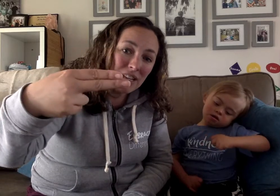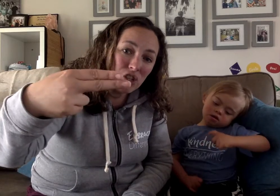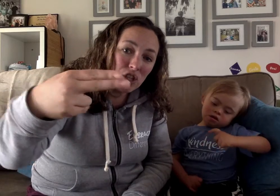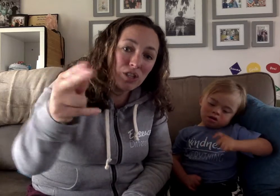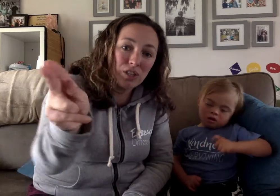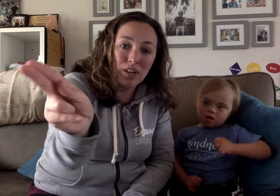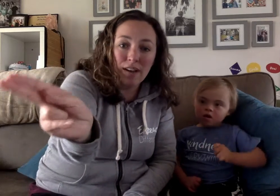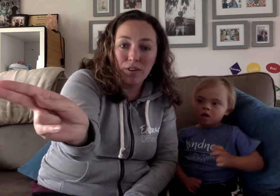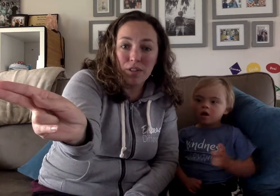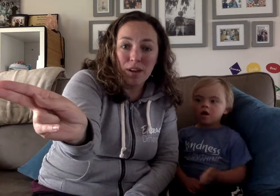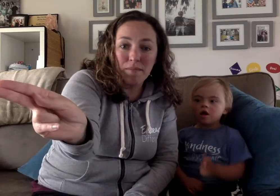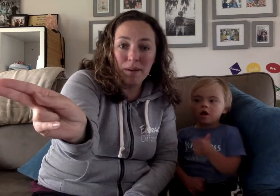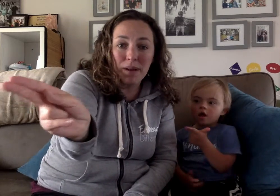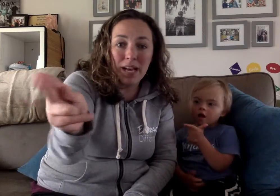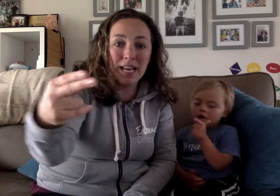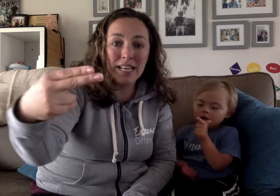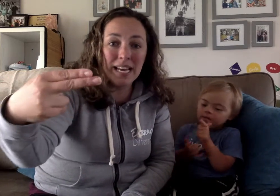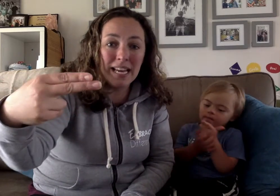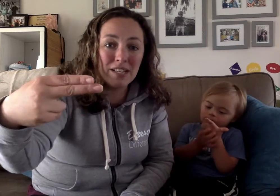H, so you have your thumb right behind. H.